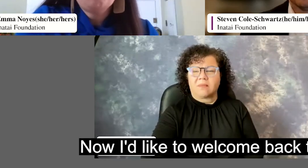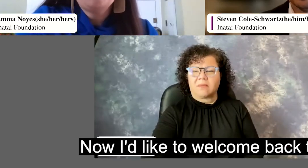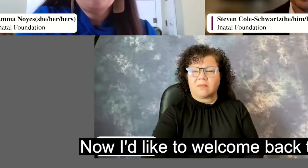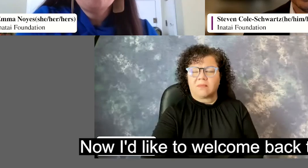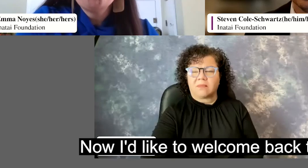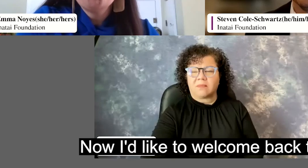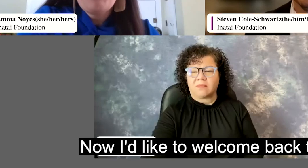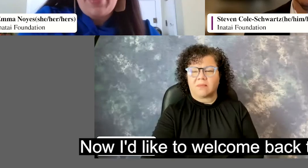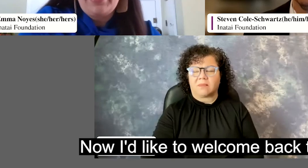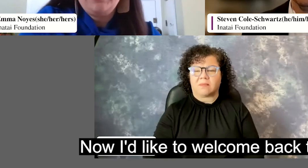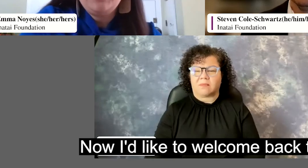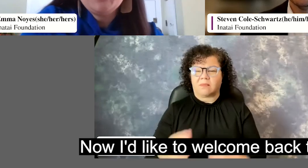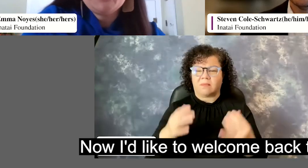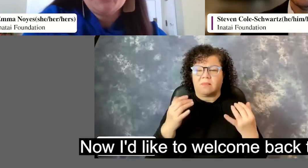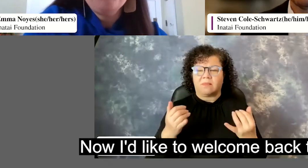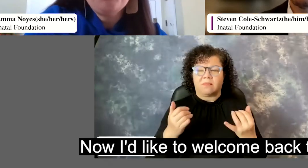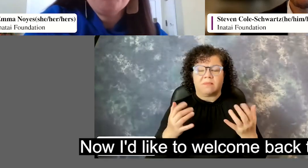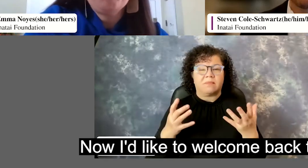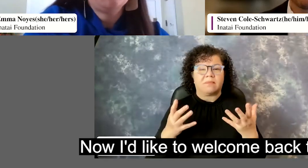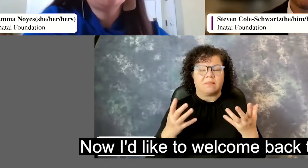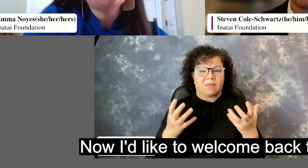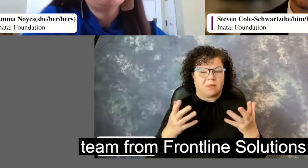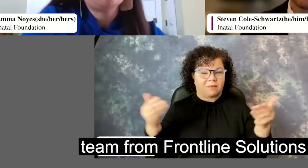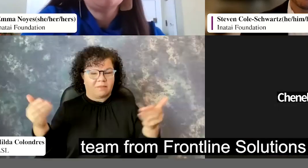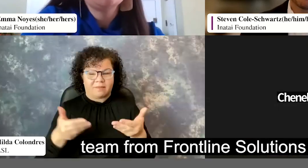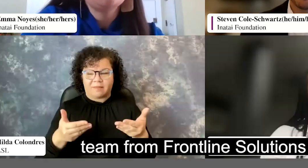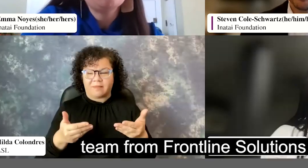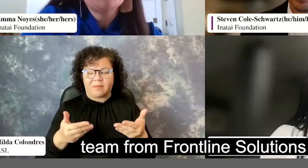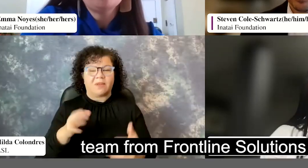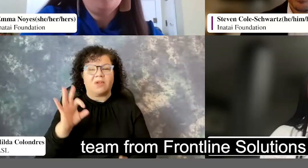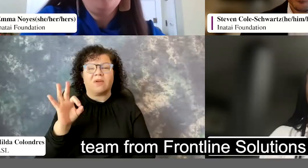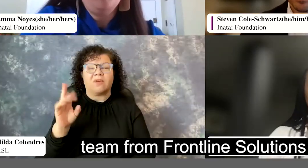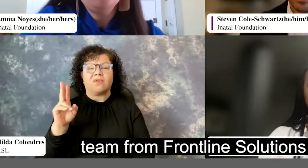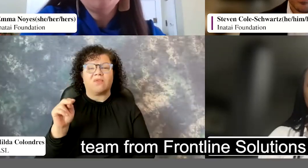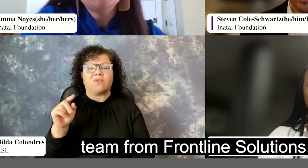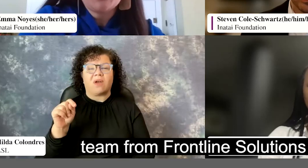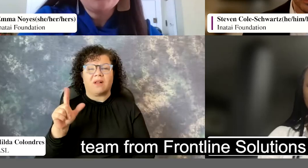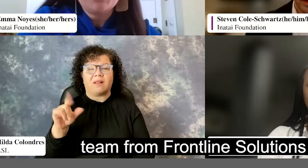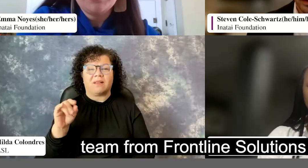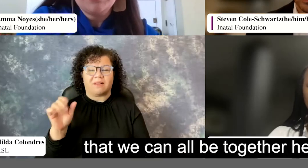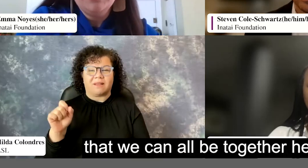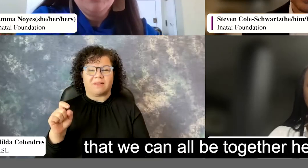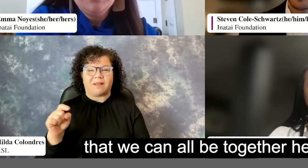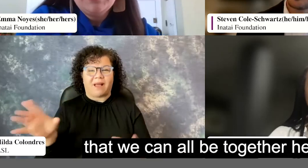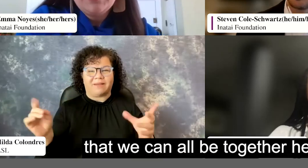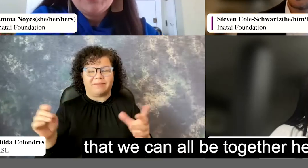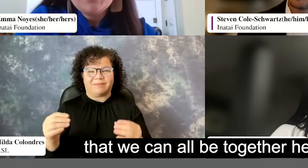I'd like to welcome back the team from Frontline Solutions so that we can all be together